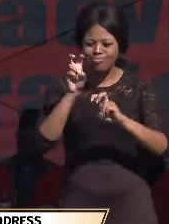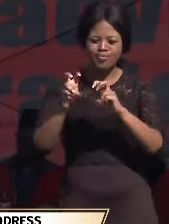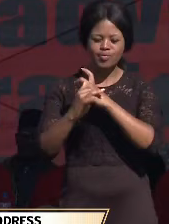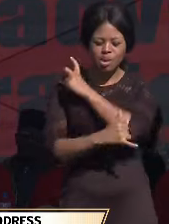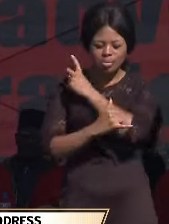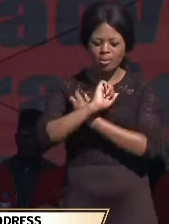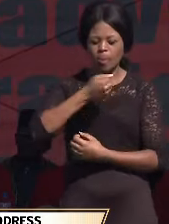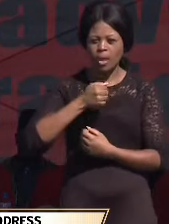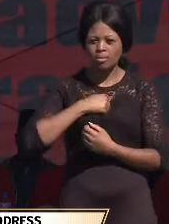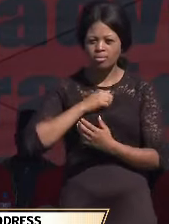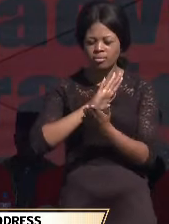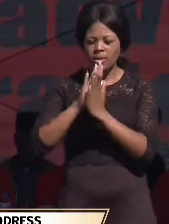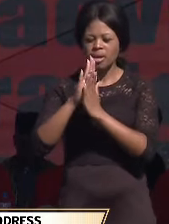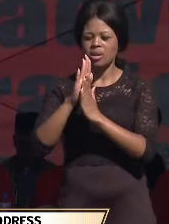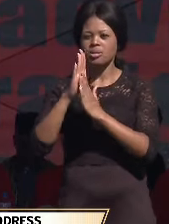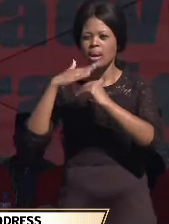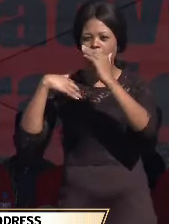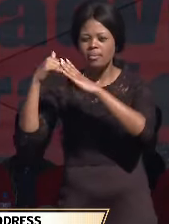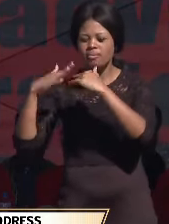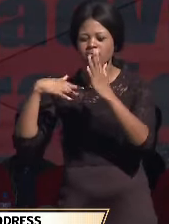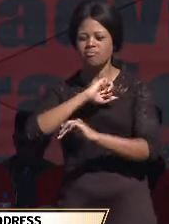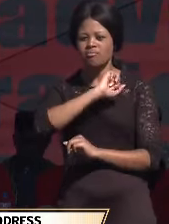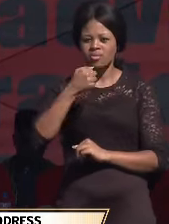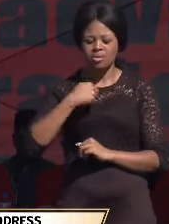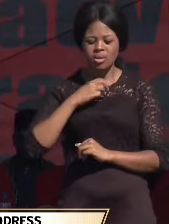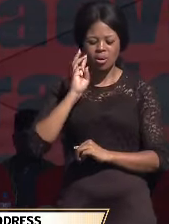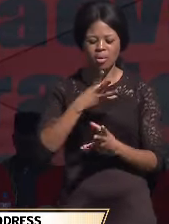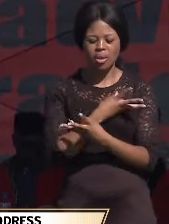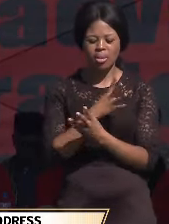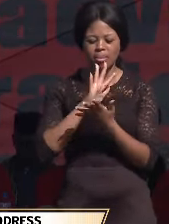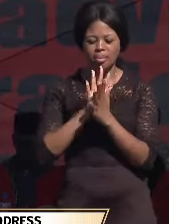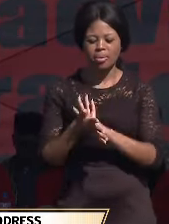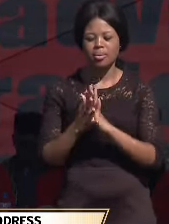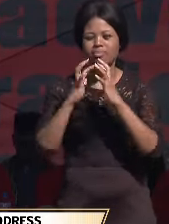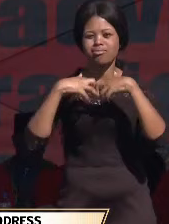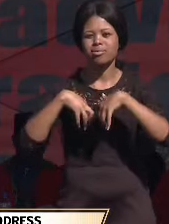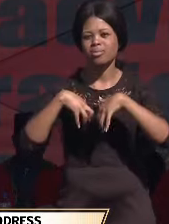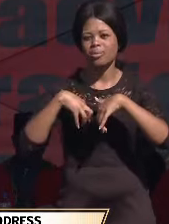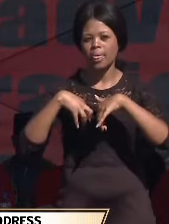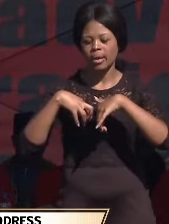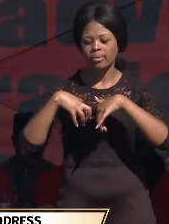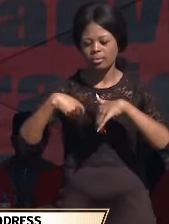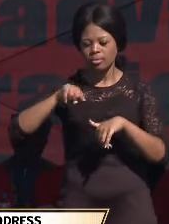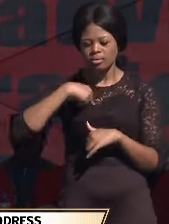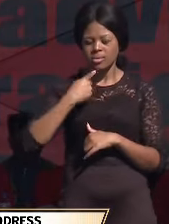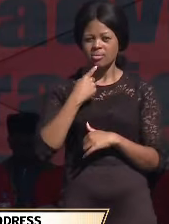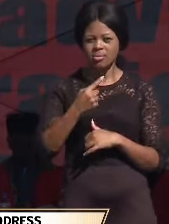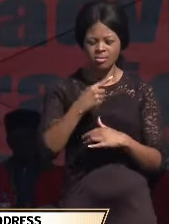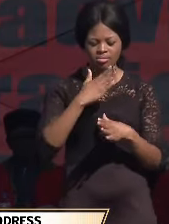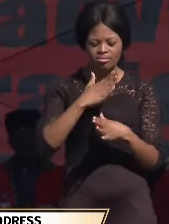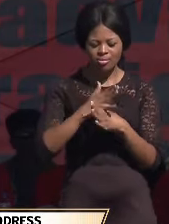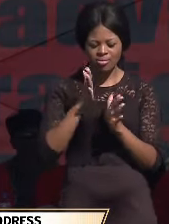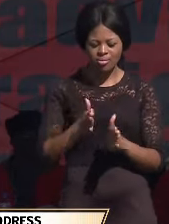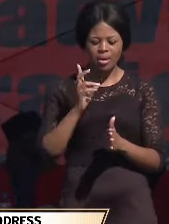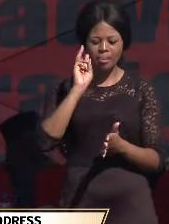lethu nezakhiwo zalo liyohamba lelizwe. We want to say to workers, stand